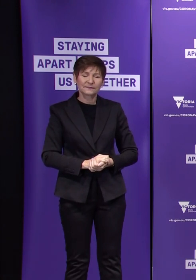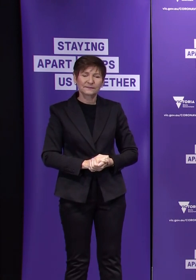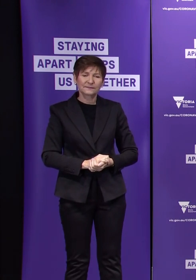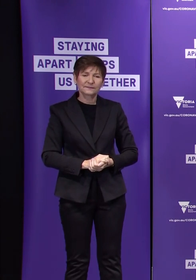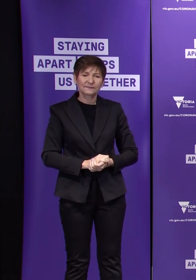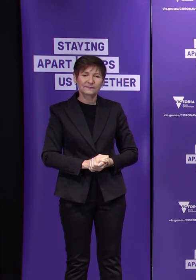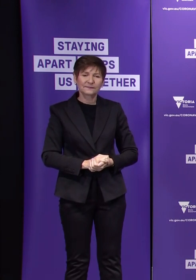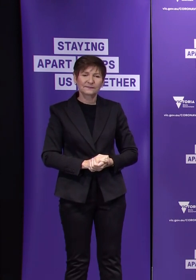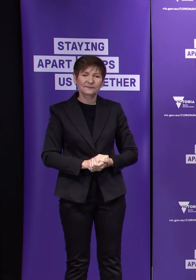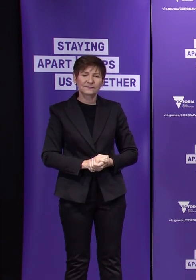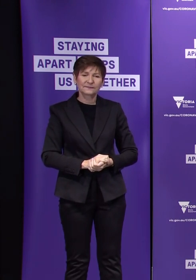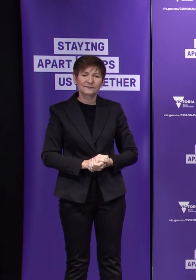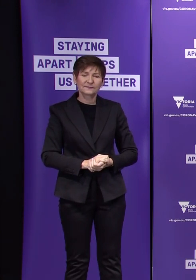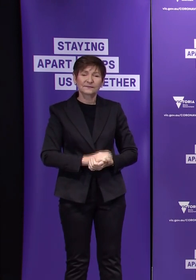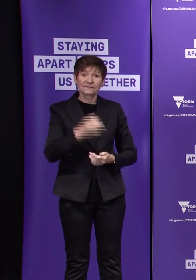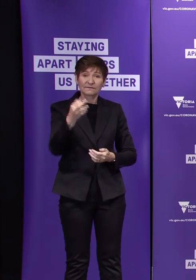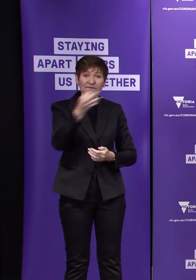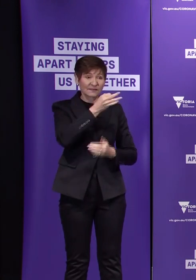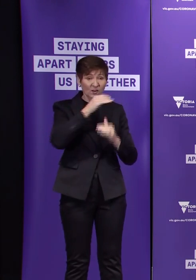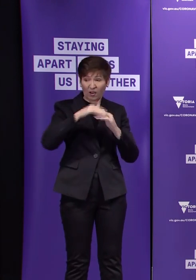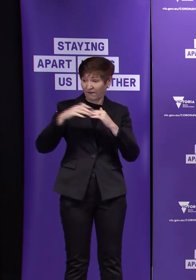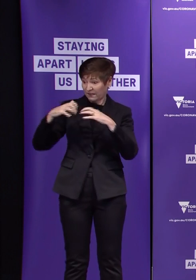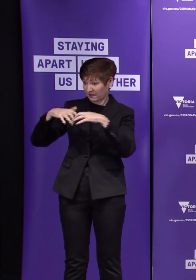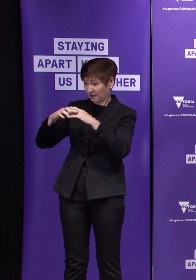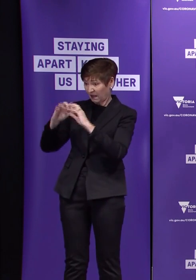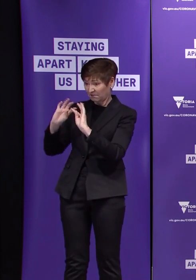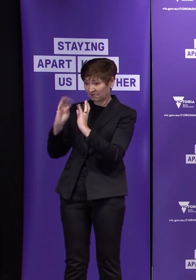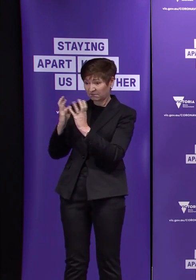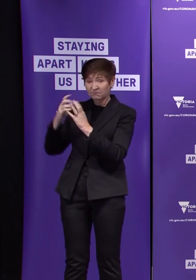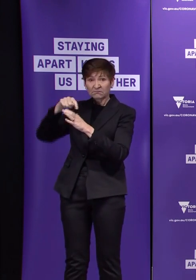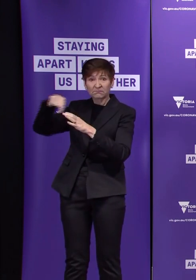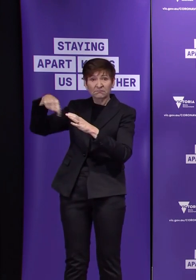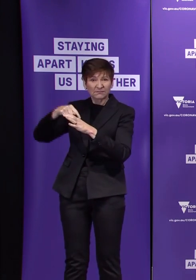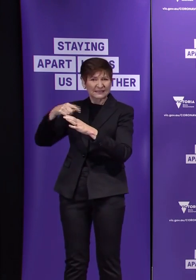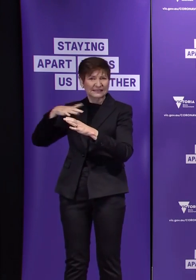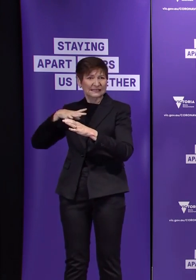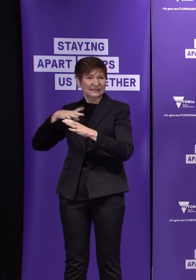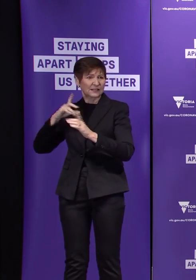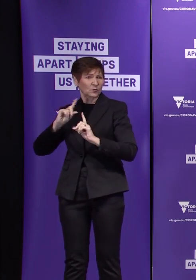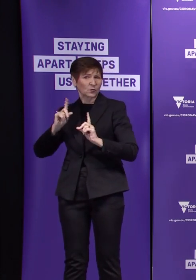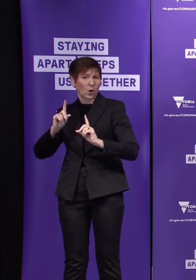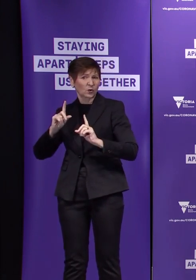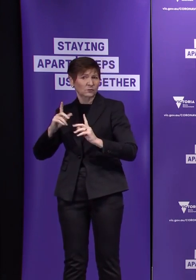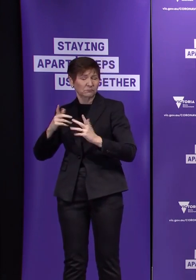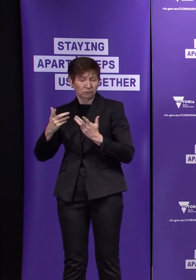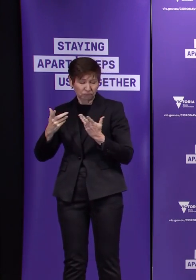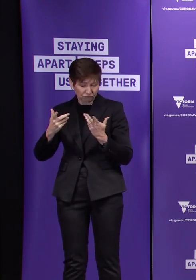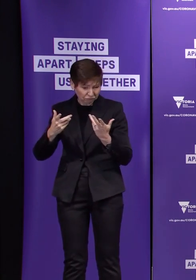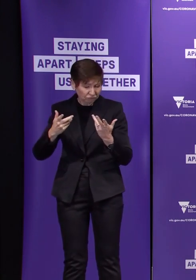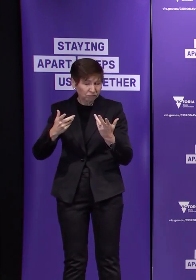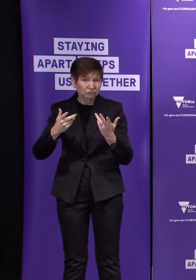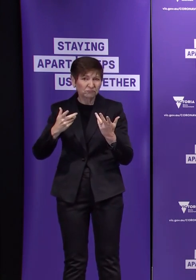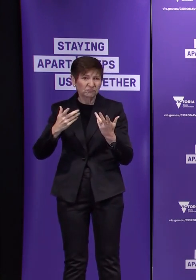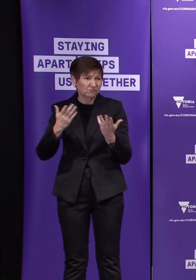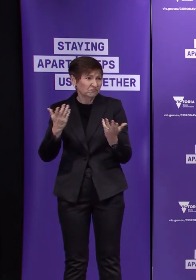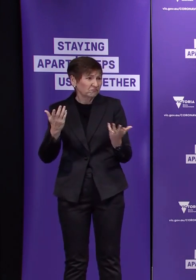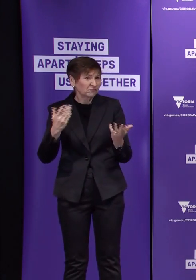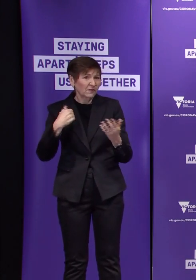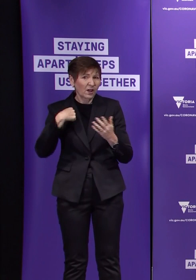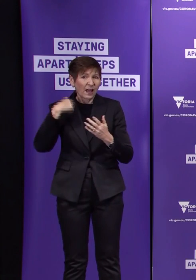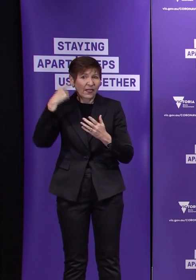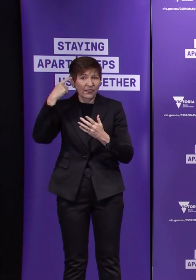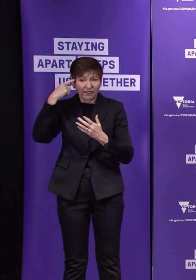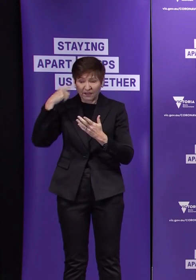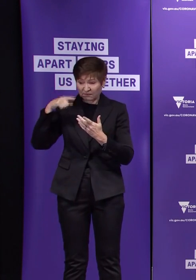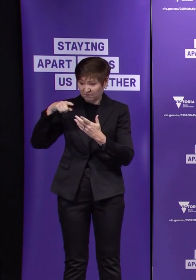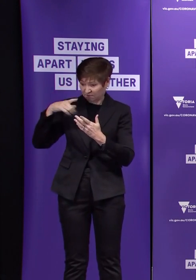and boots on the ground? I don't think it's much more resources. I think it's just a matter of, and that's probably its most appealing feature. No, I think it's about having